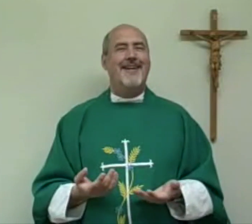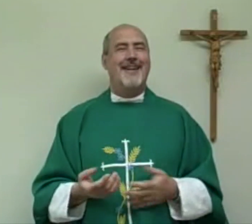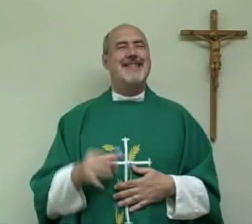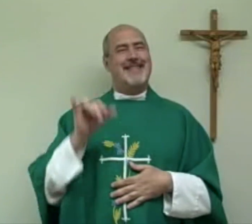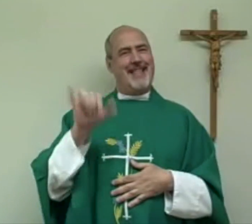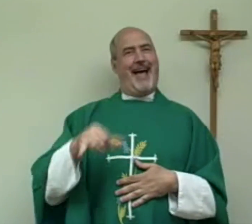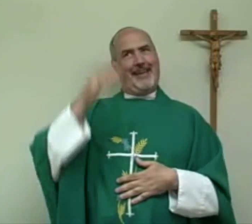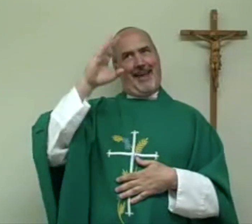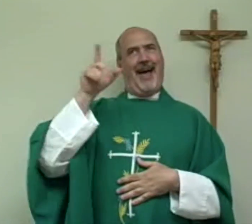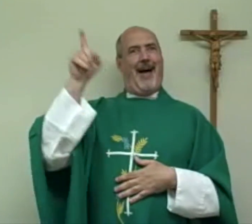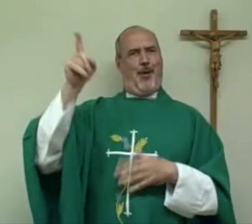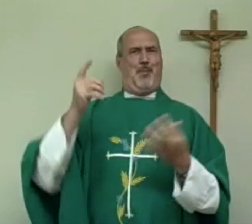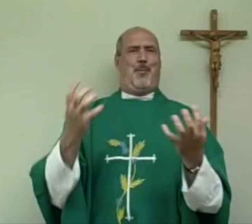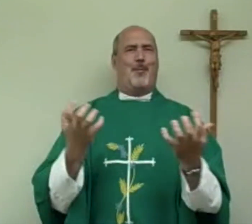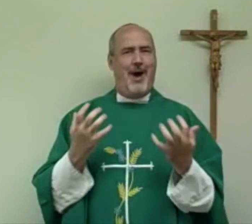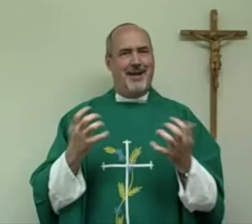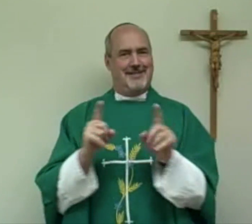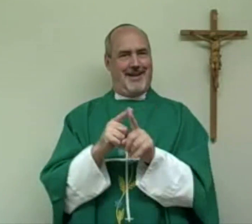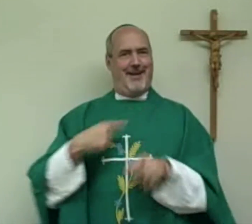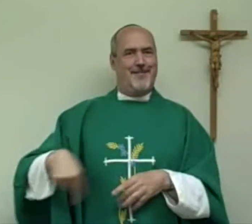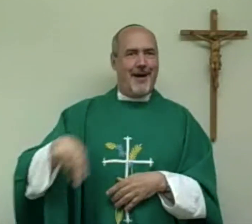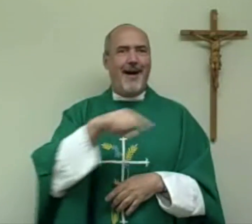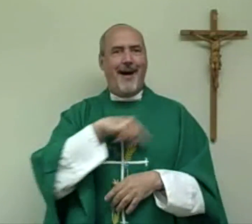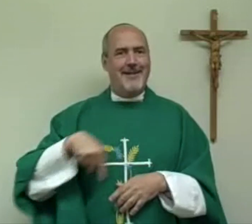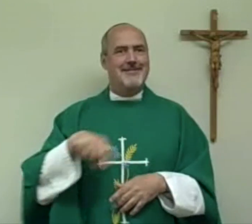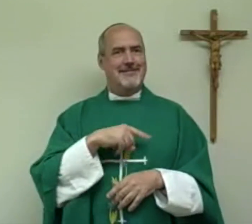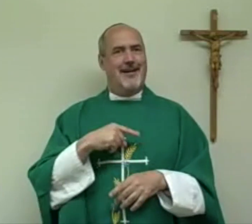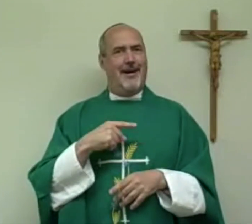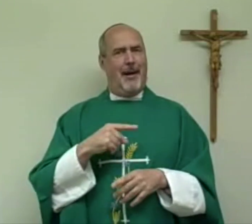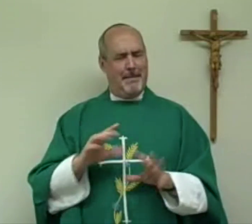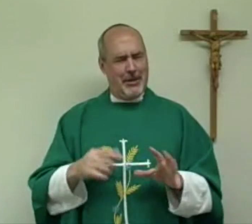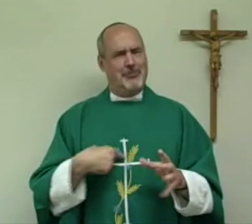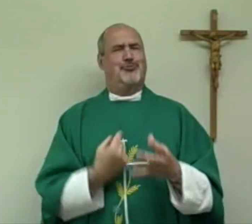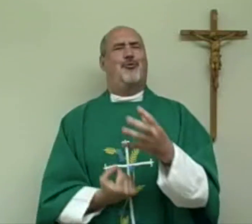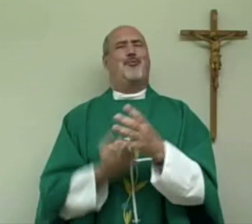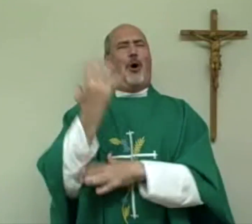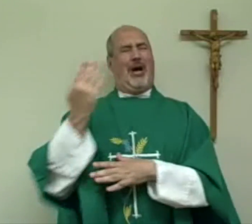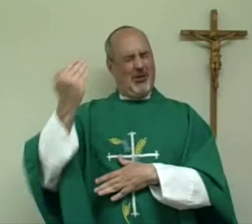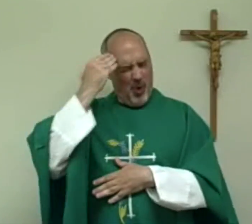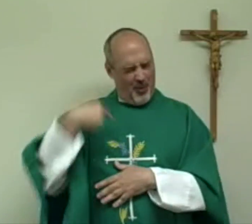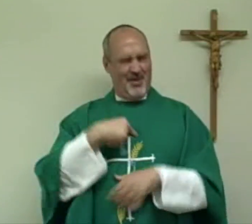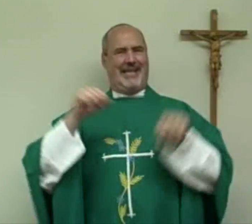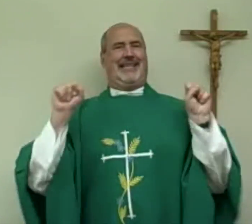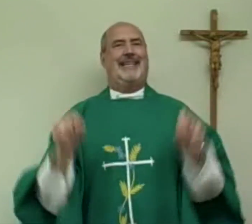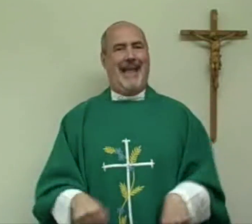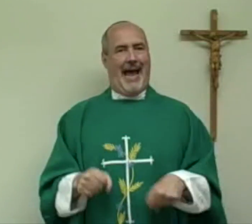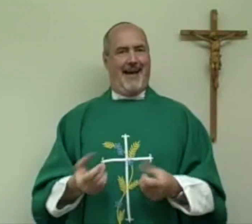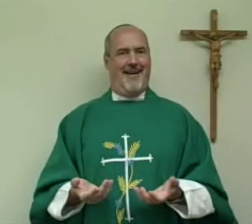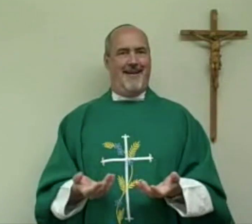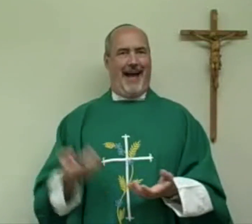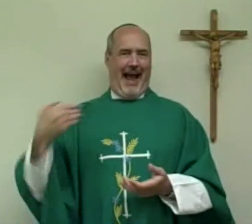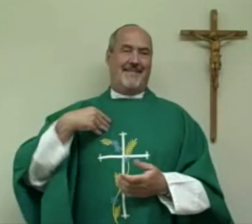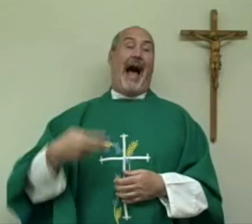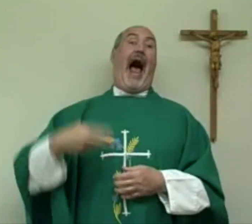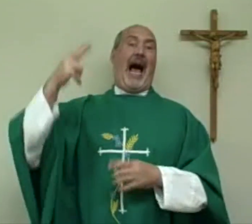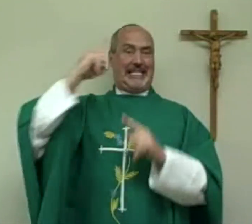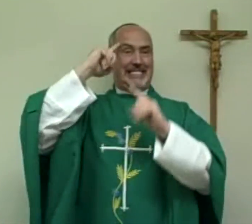grew tremendously. And that's what God really wants for each and every one of us. He wants us to grow because He knows we can do